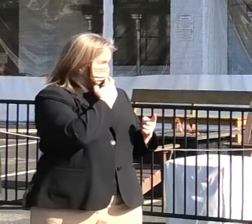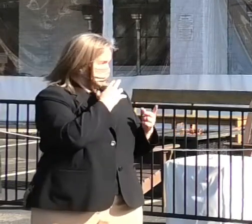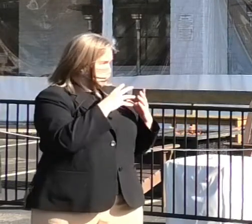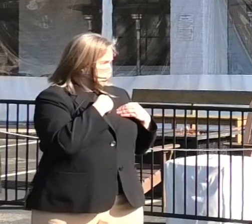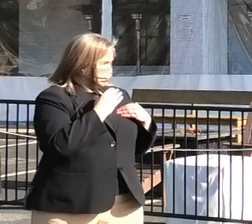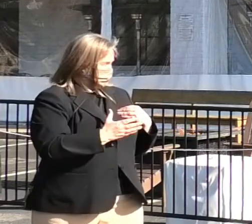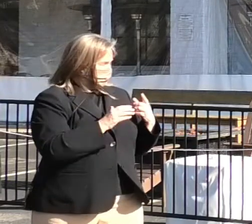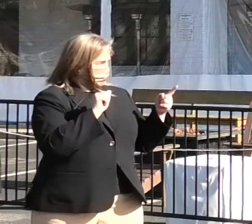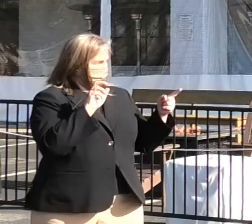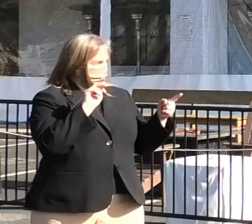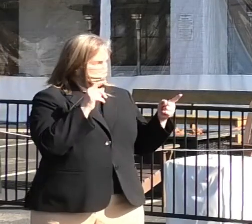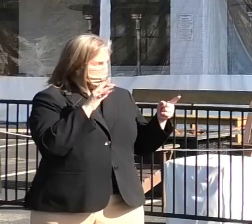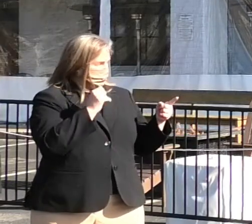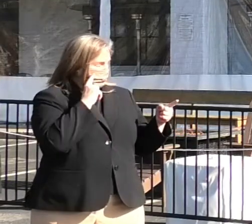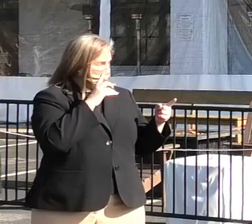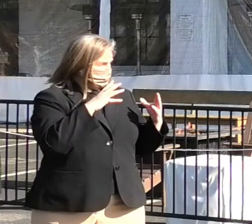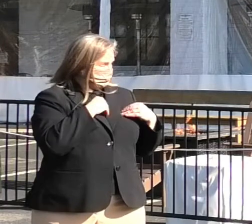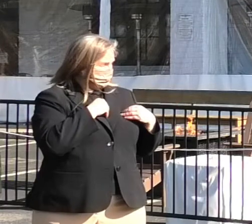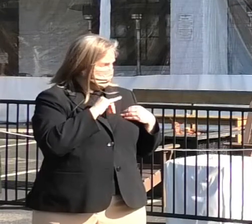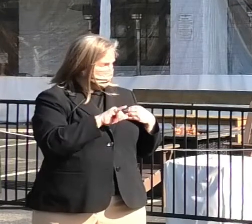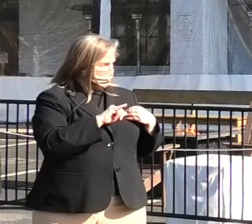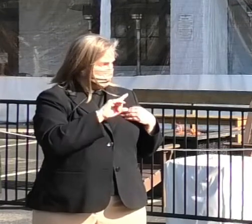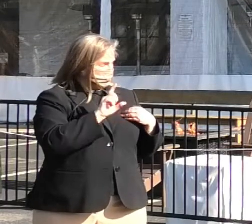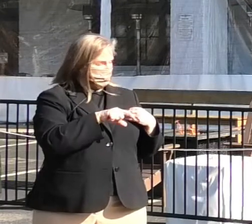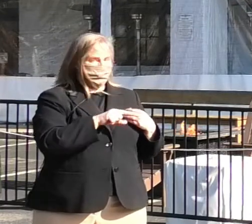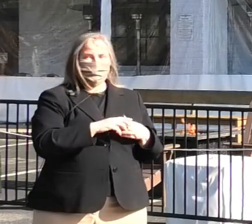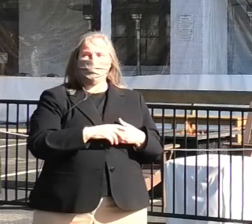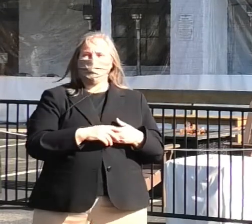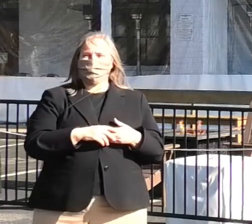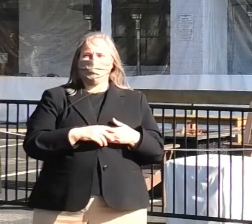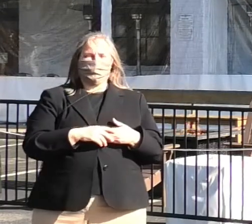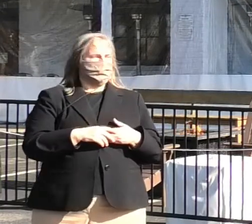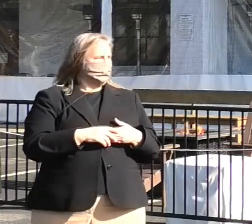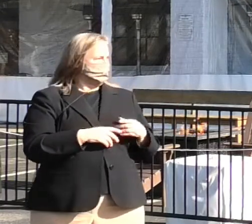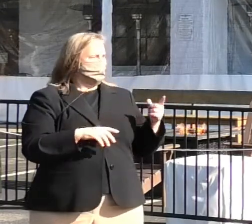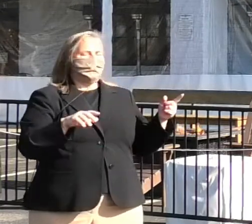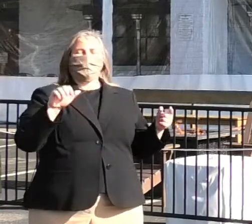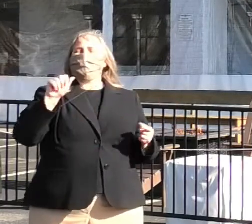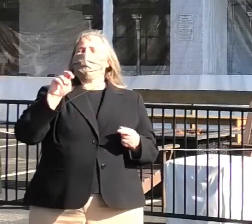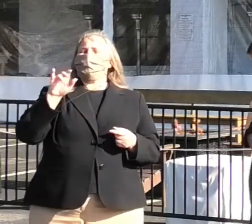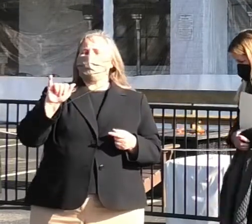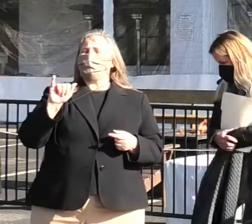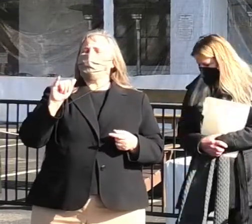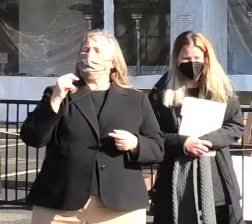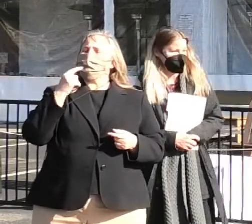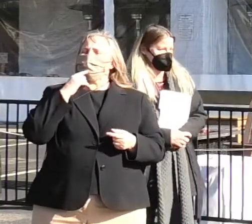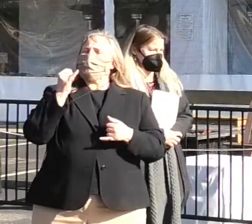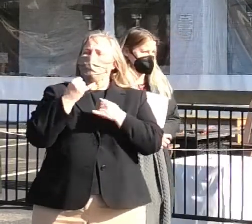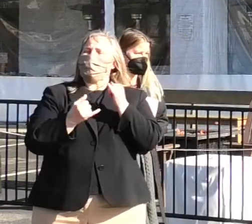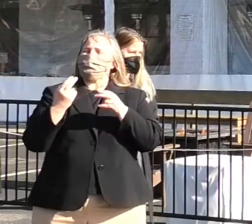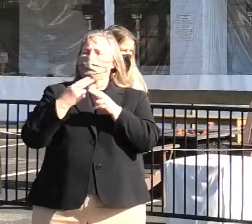Anthony, would you like to take this question? Anthony, go ahead and say your last name again.